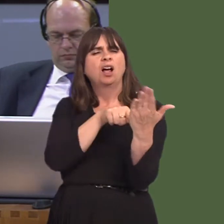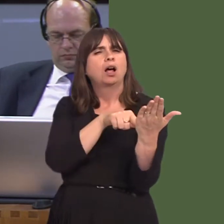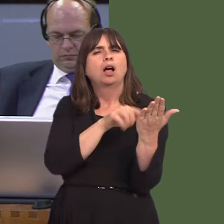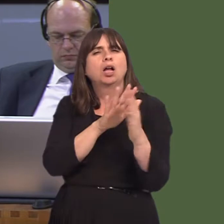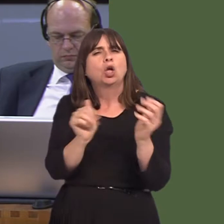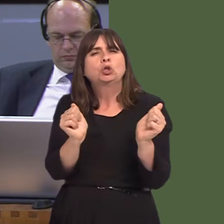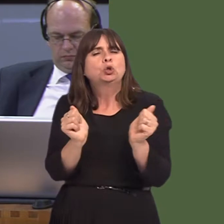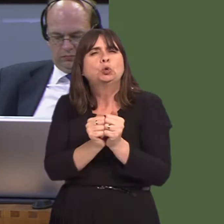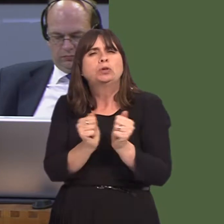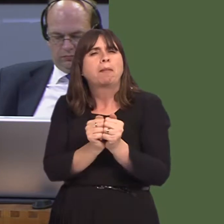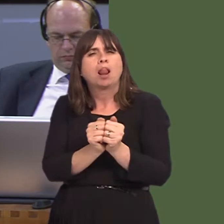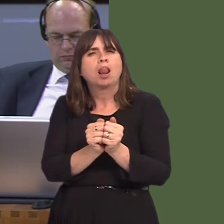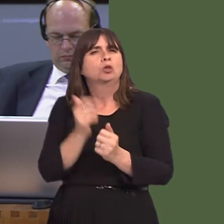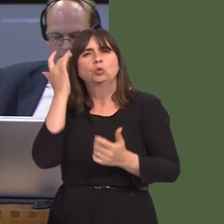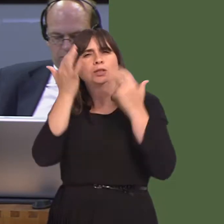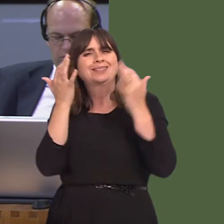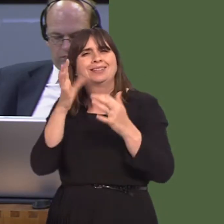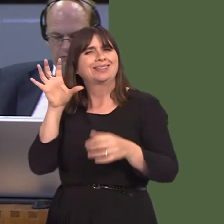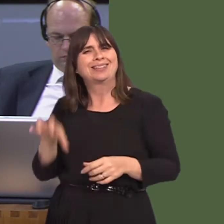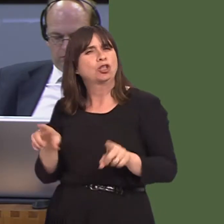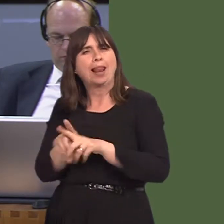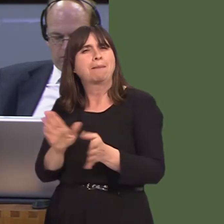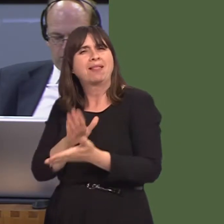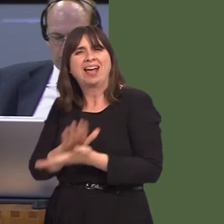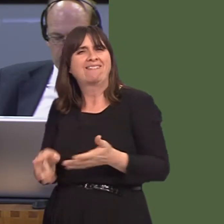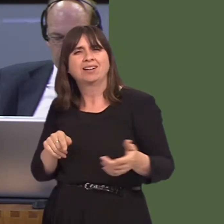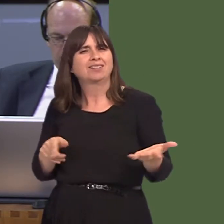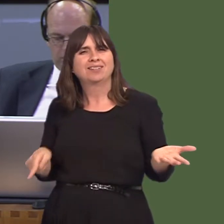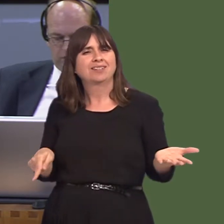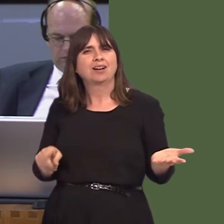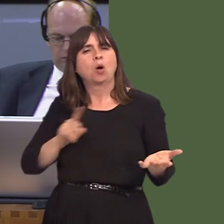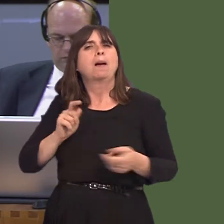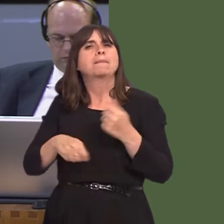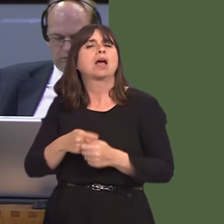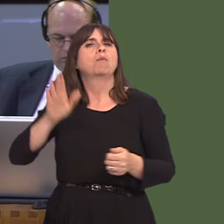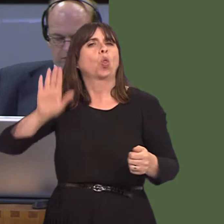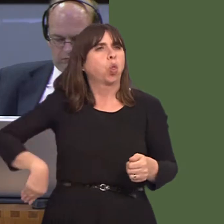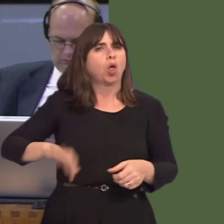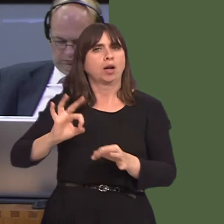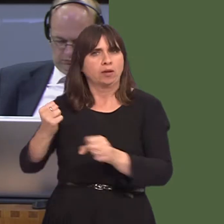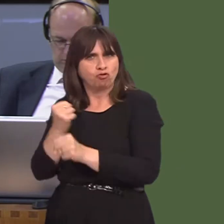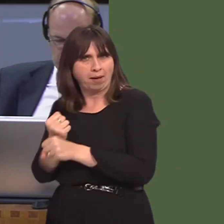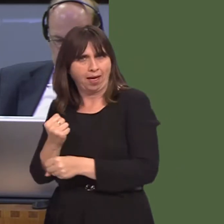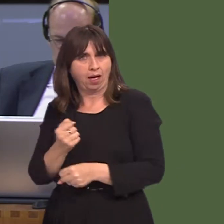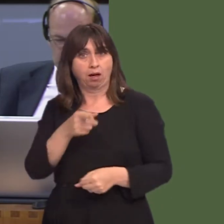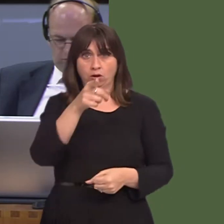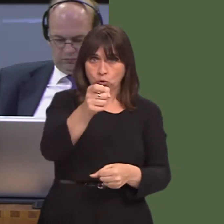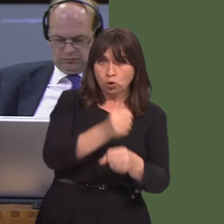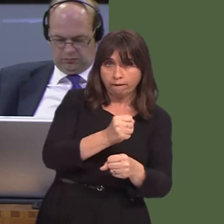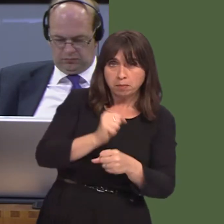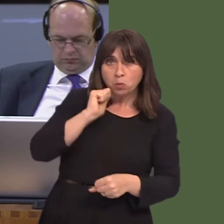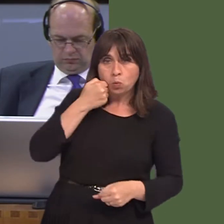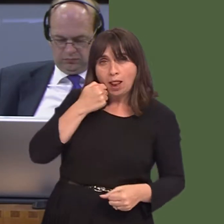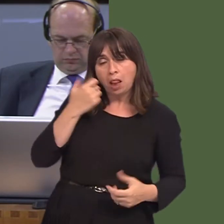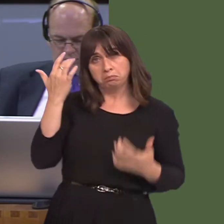in considering stations such as Milford Haven and that they are left behind. Given these circumstances, are you as a government willing to